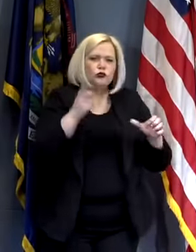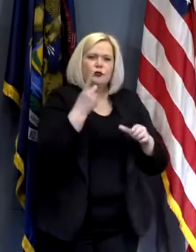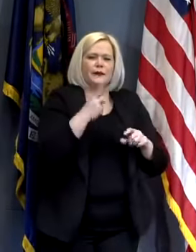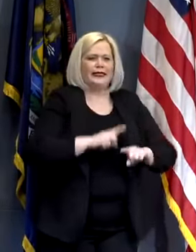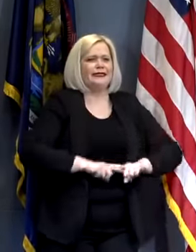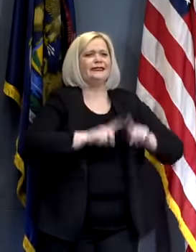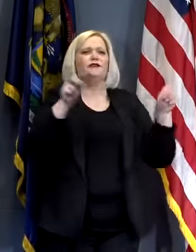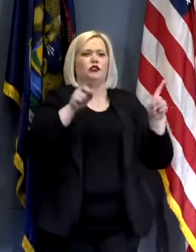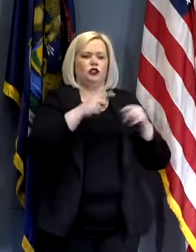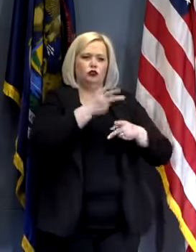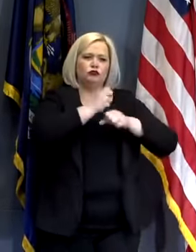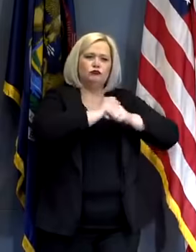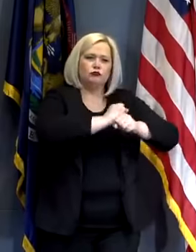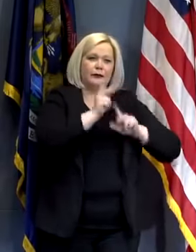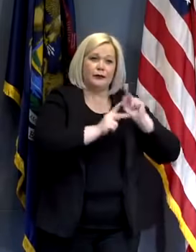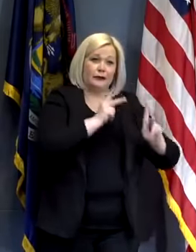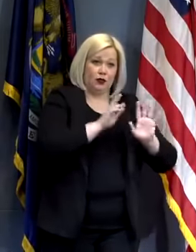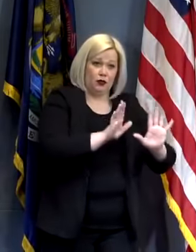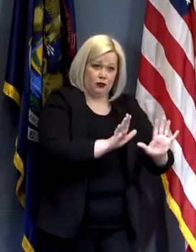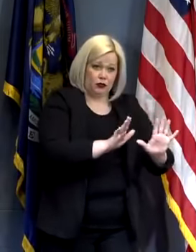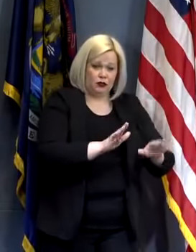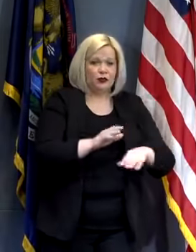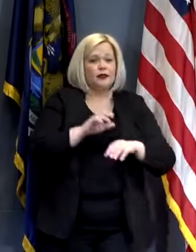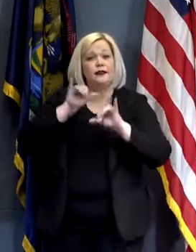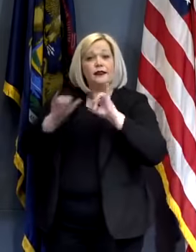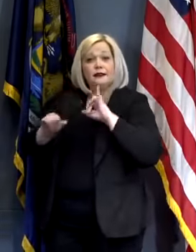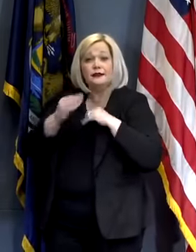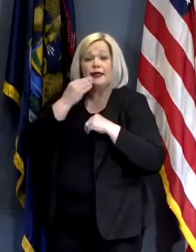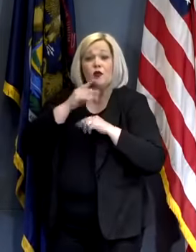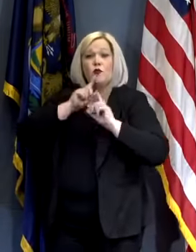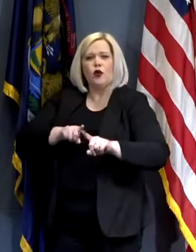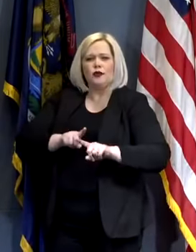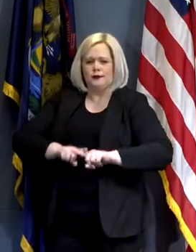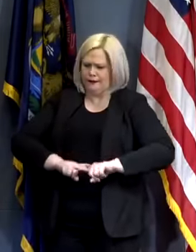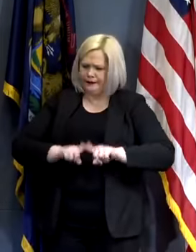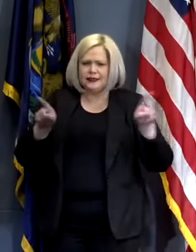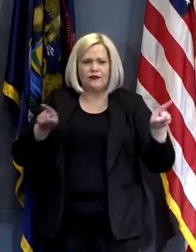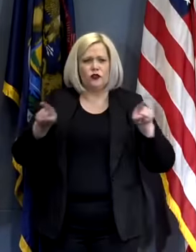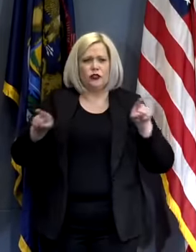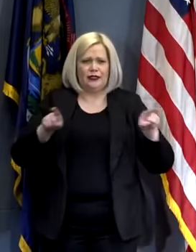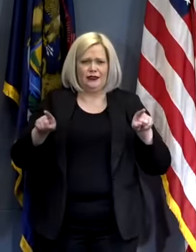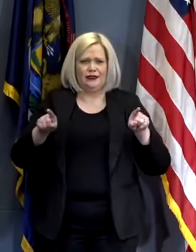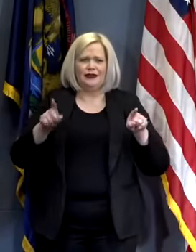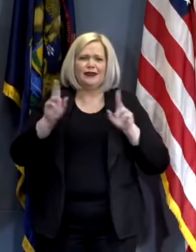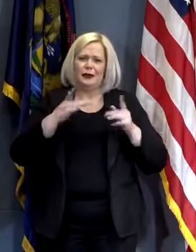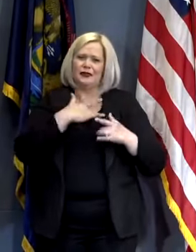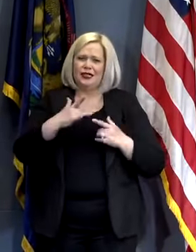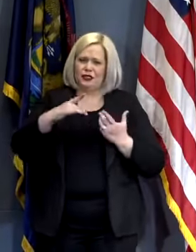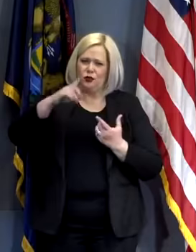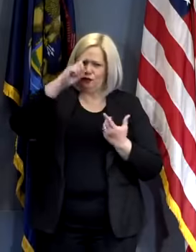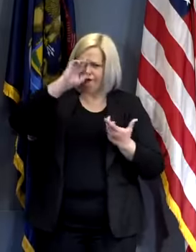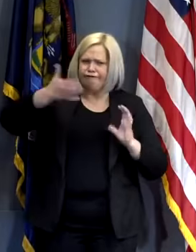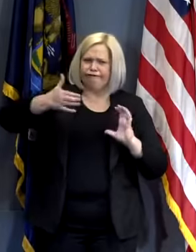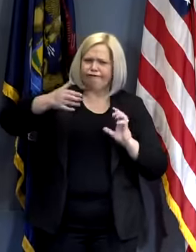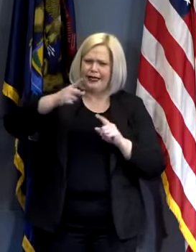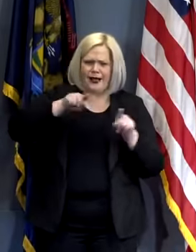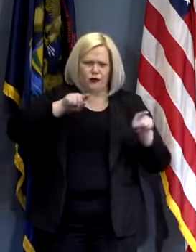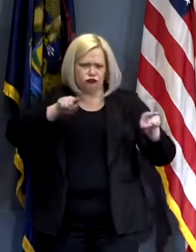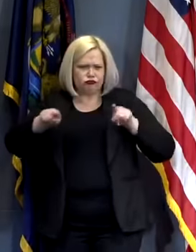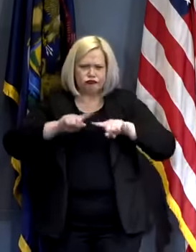protect people. The stay-home order is something that is different and that people are confusing. And that's why I'm glad you asked the question